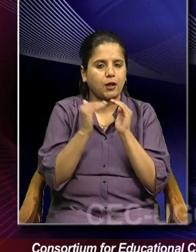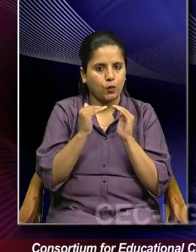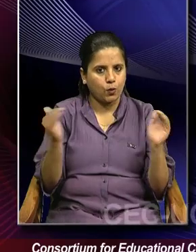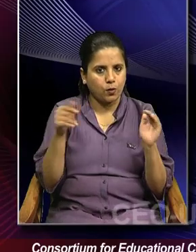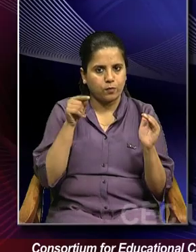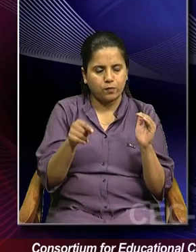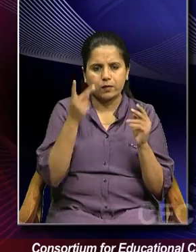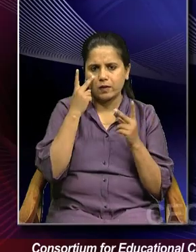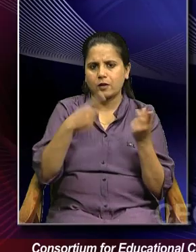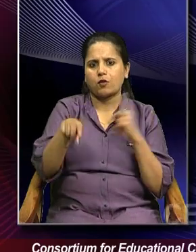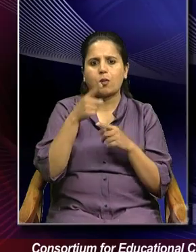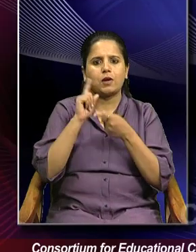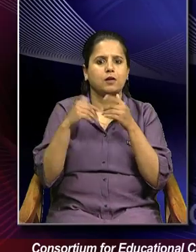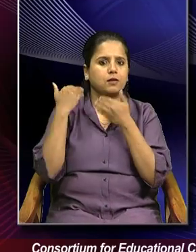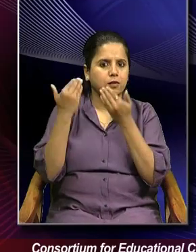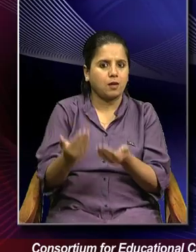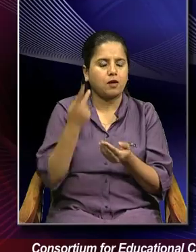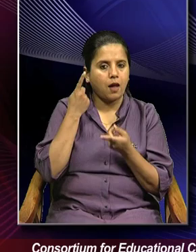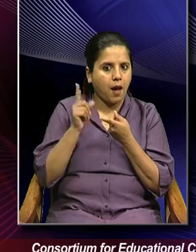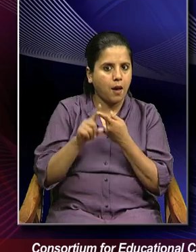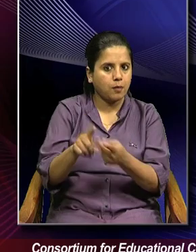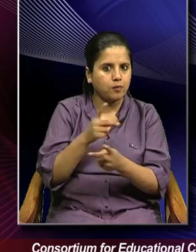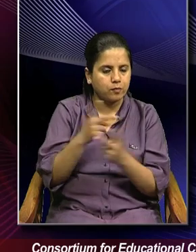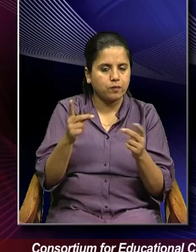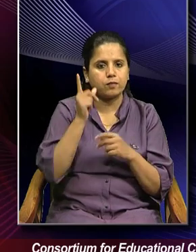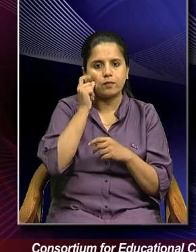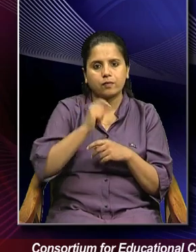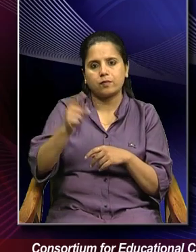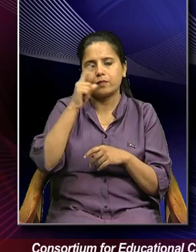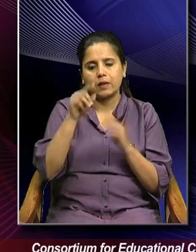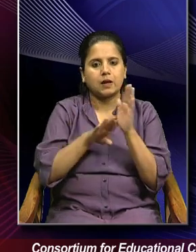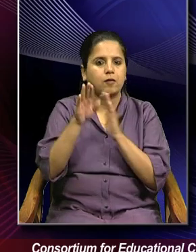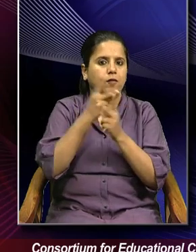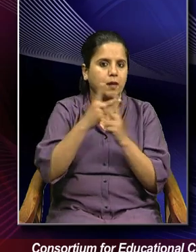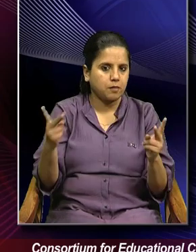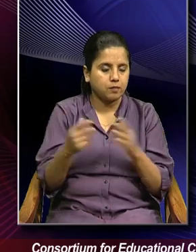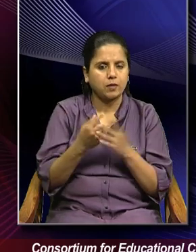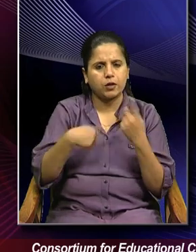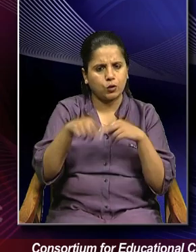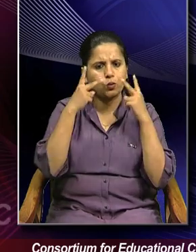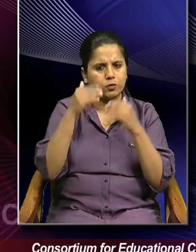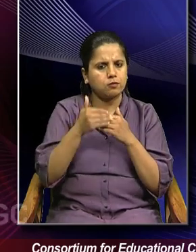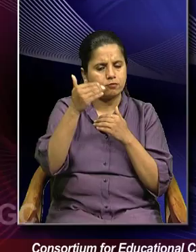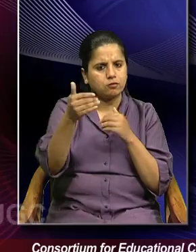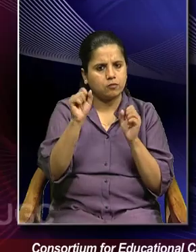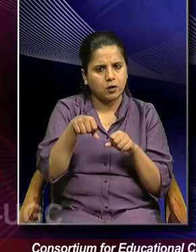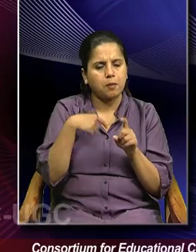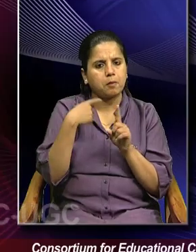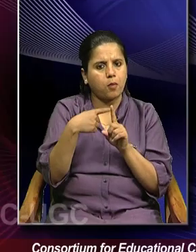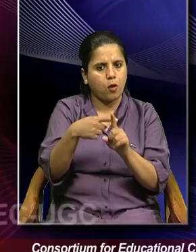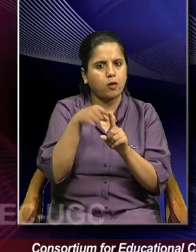equality seen from the historical trajectory of gender and development. We look forward to